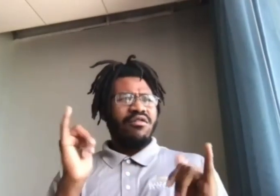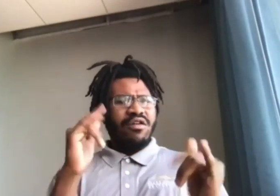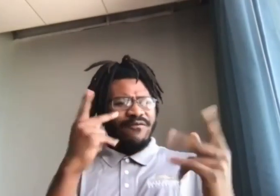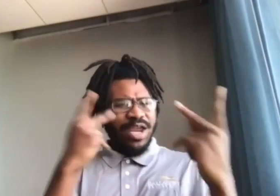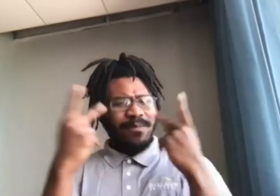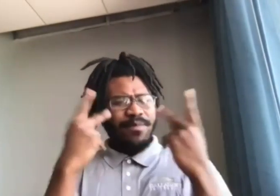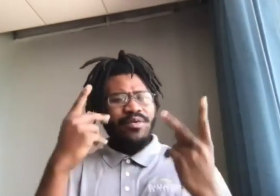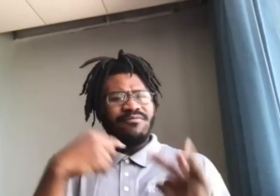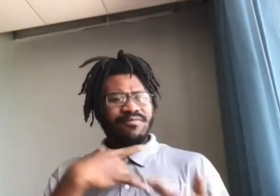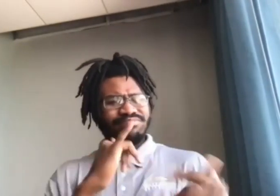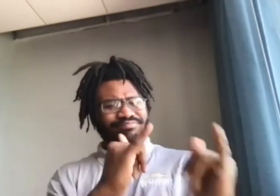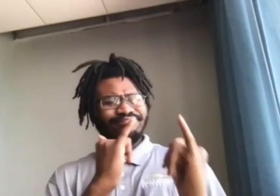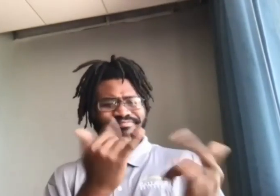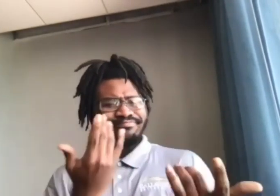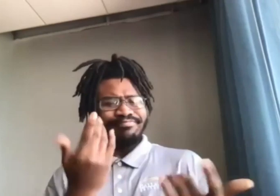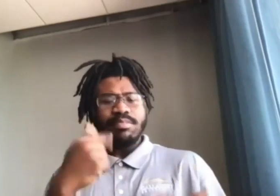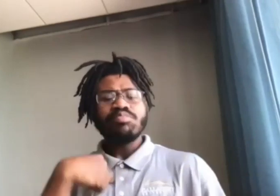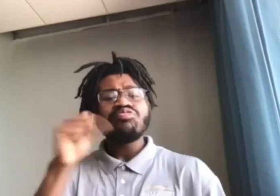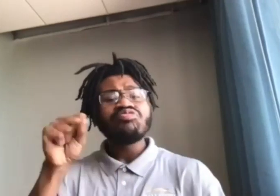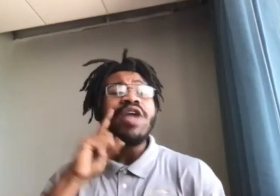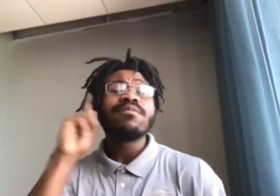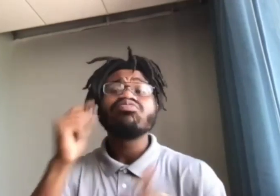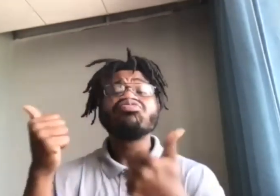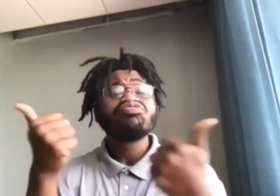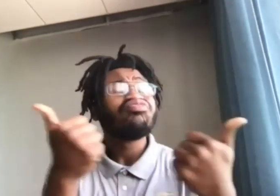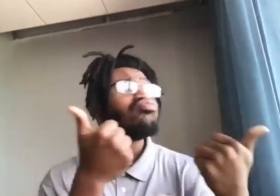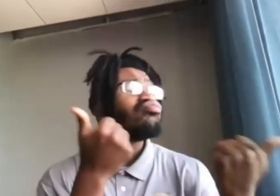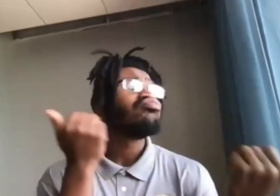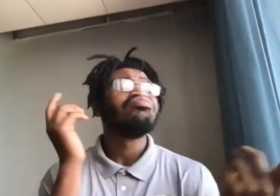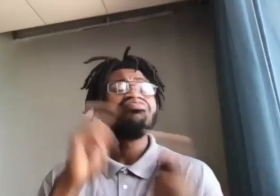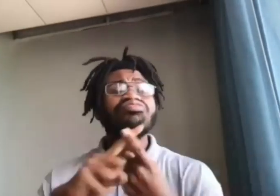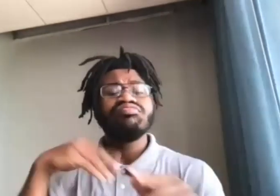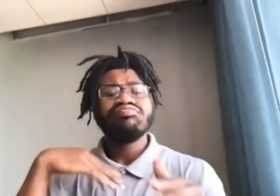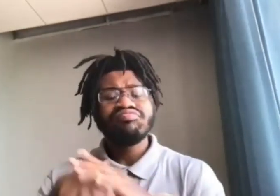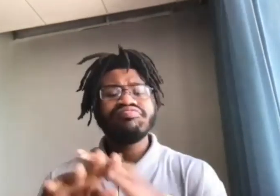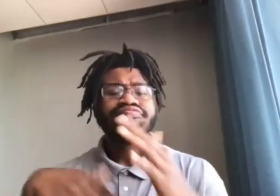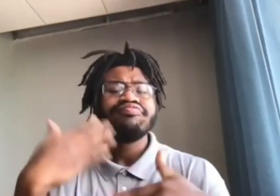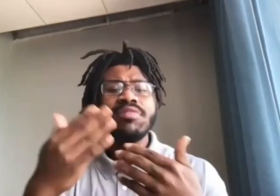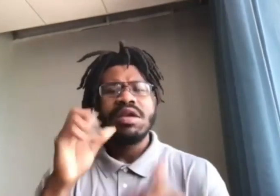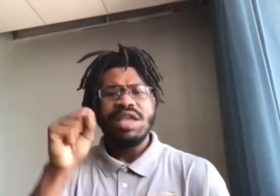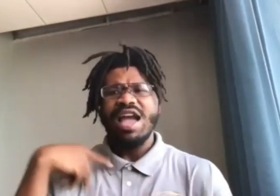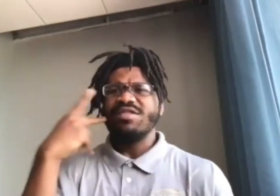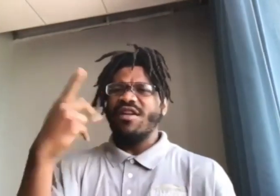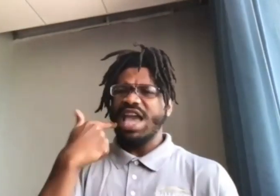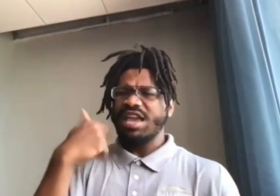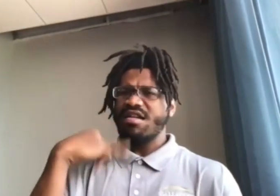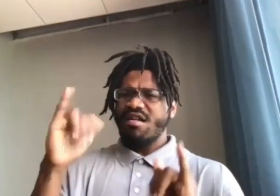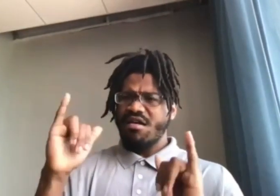teachers, and they were more visible, people who looked like me and people who were deaf.